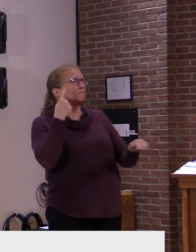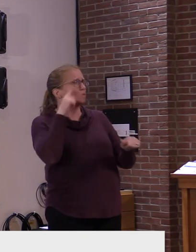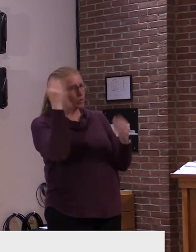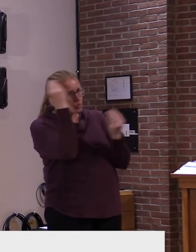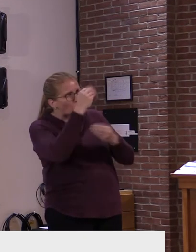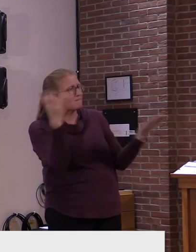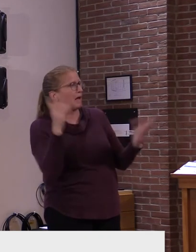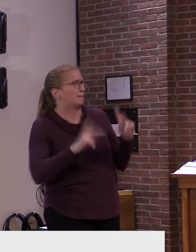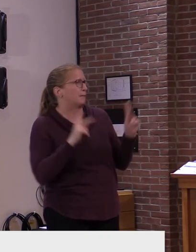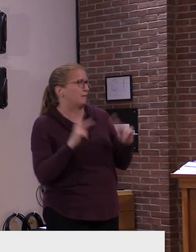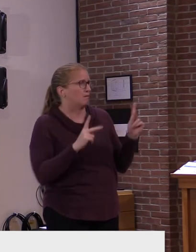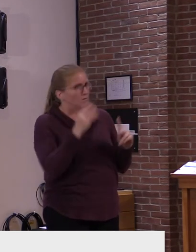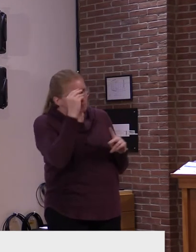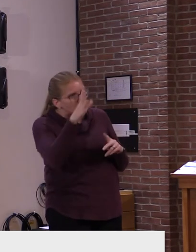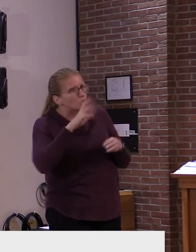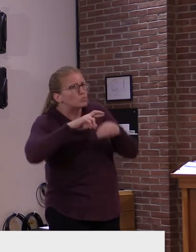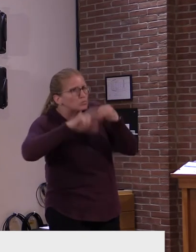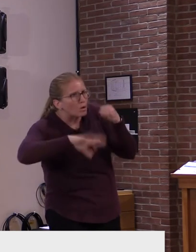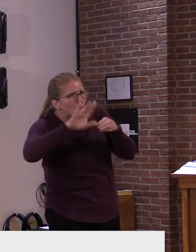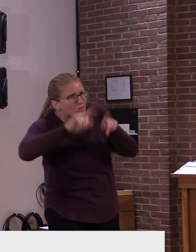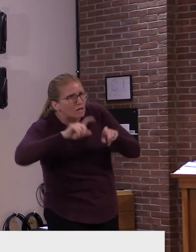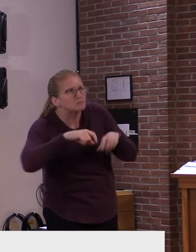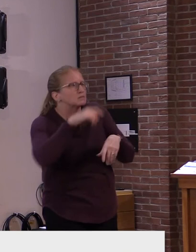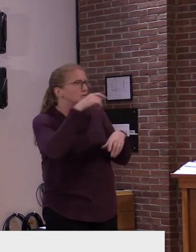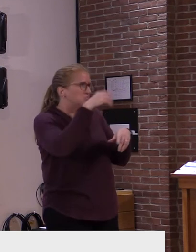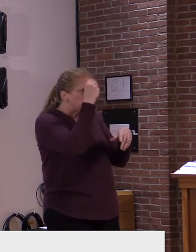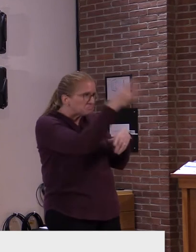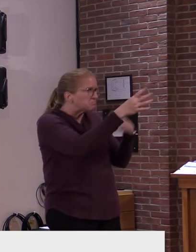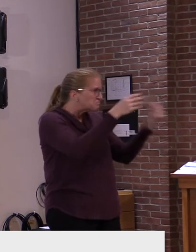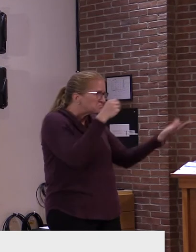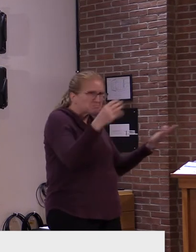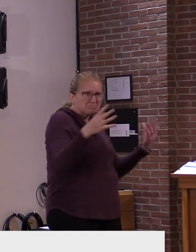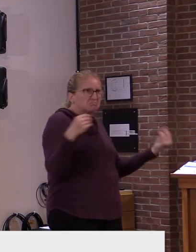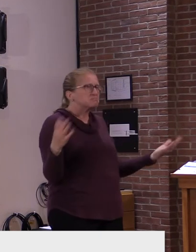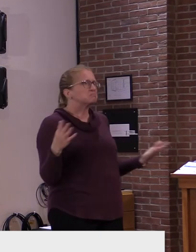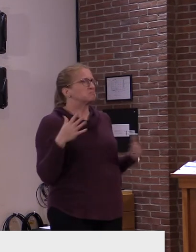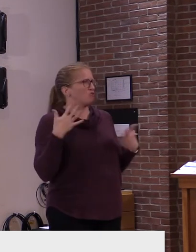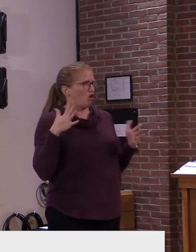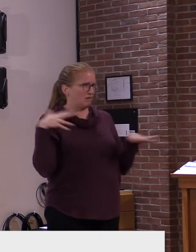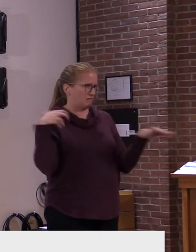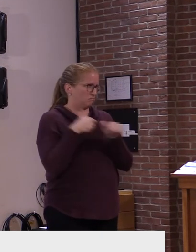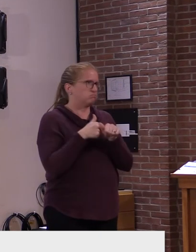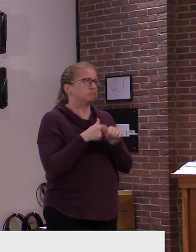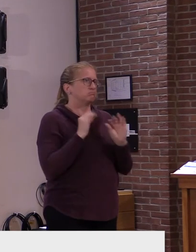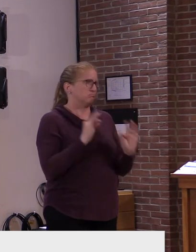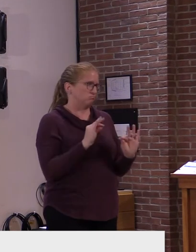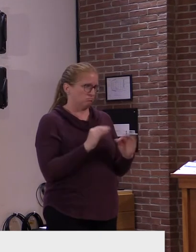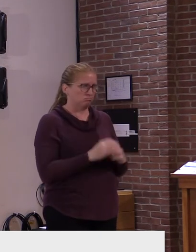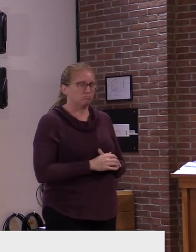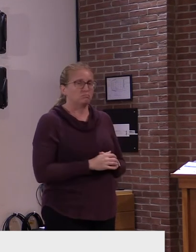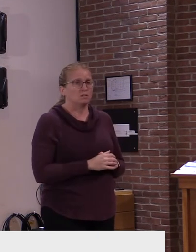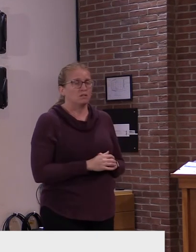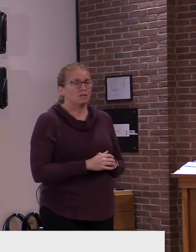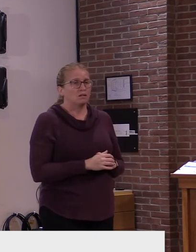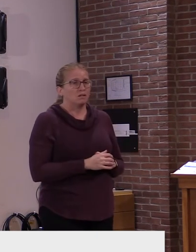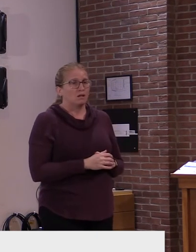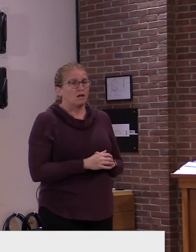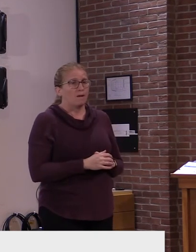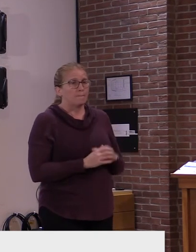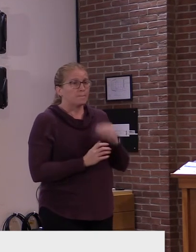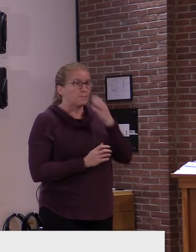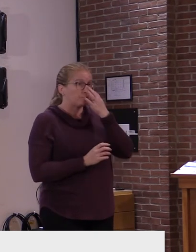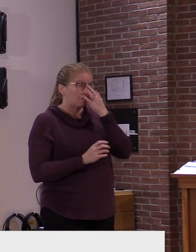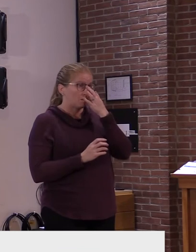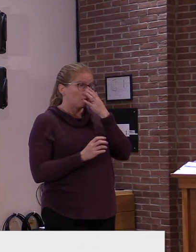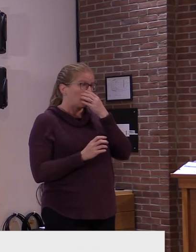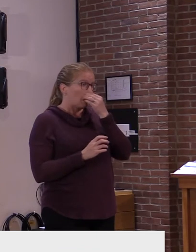terms of what they are notifying the people that i have been tested um you know testing has gone